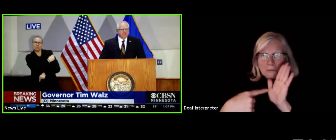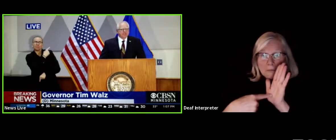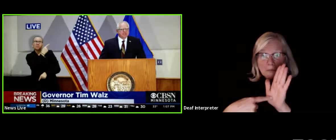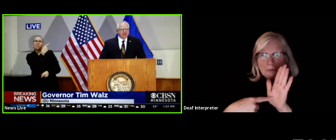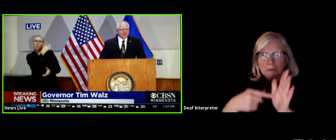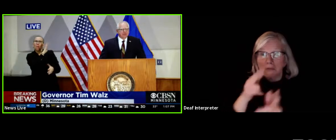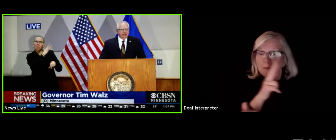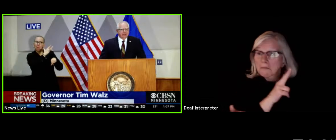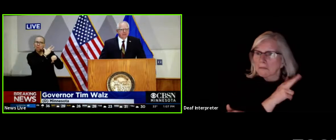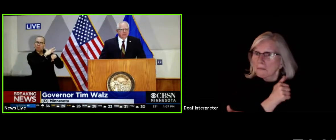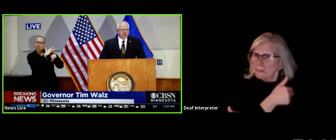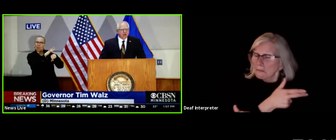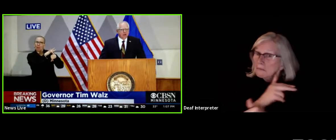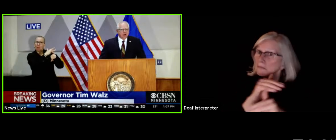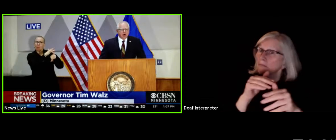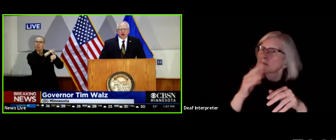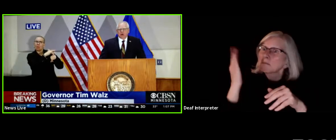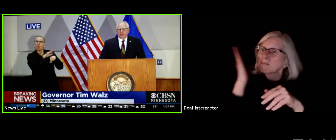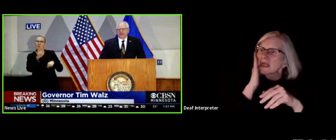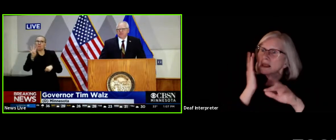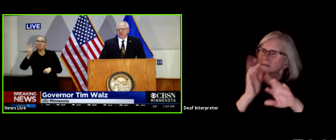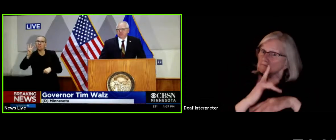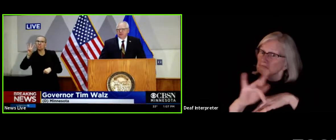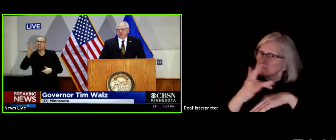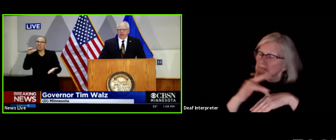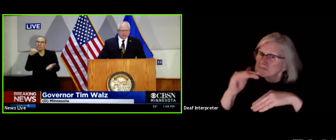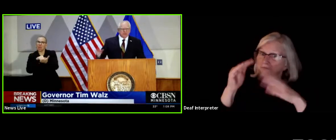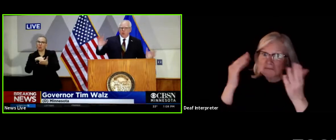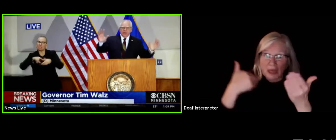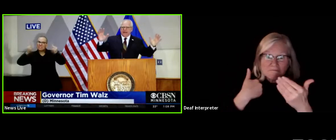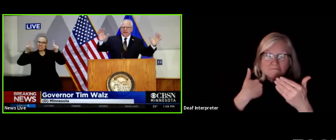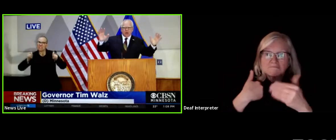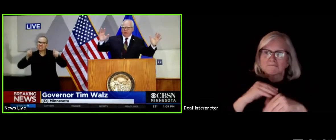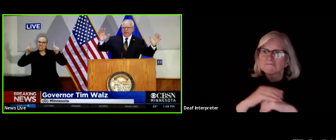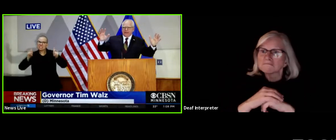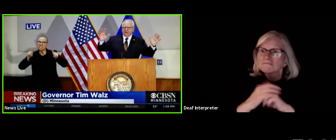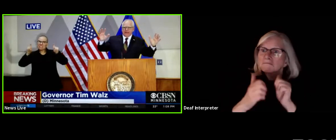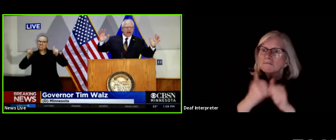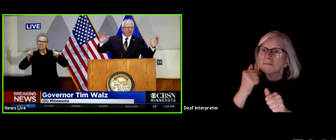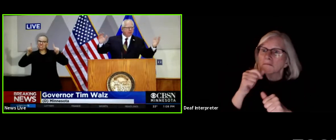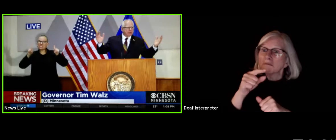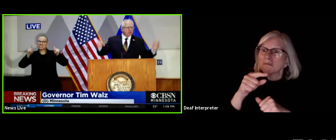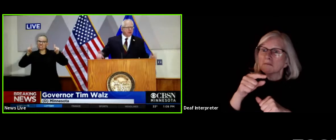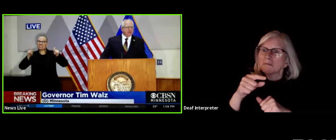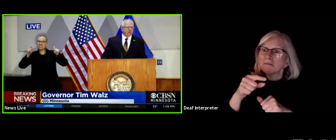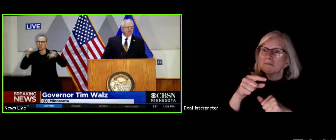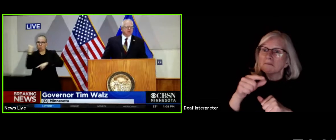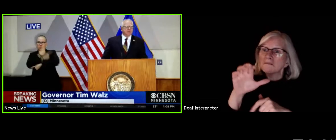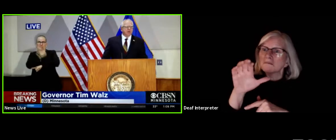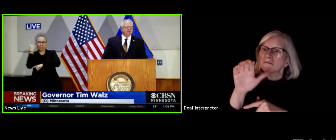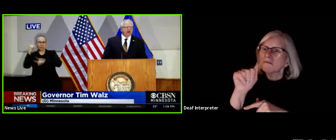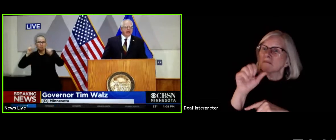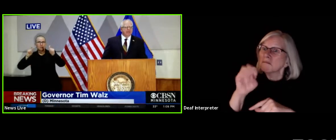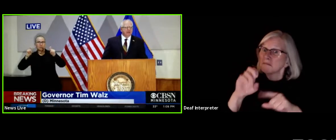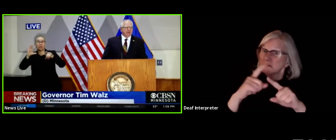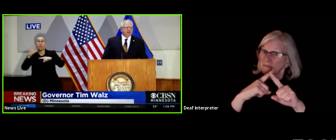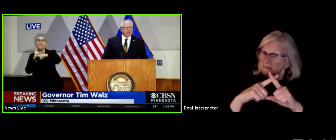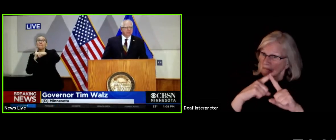out of 46,000 tests, our case positivity rate, it's a 1 day, don't make anything out of it, but it's a 1 day, it was